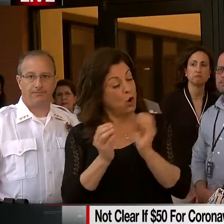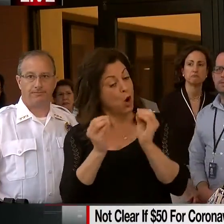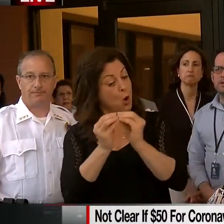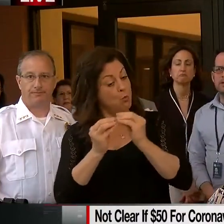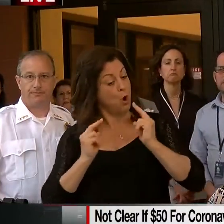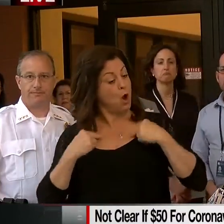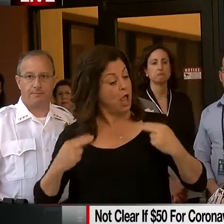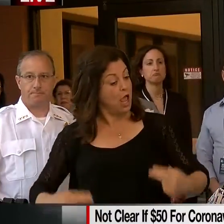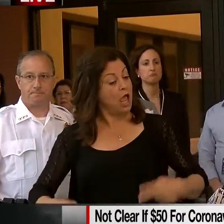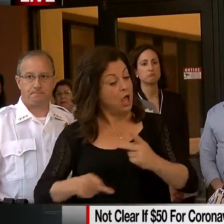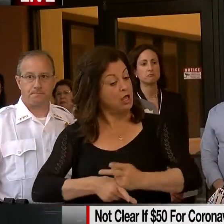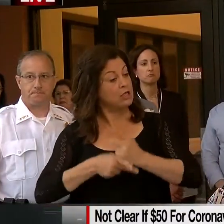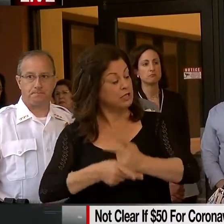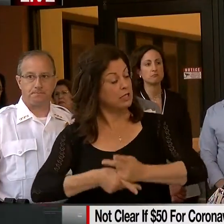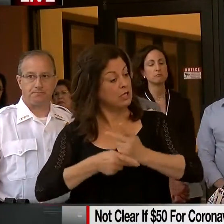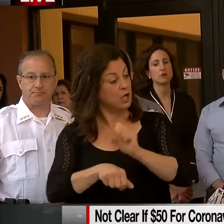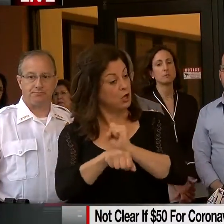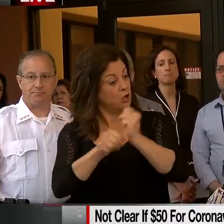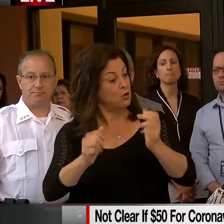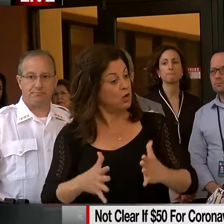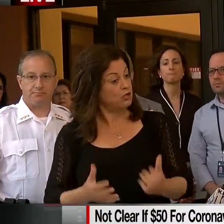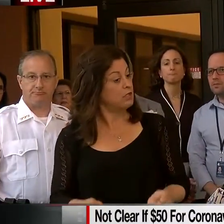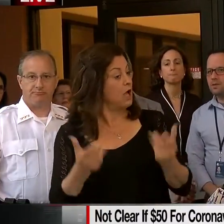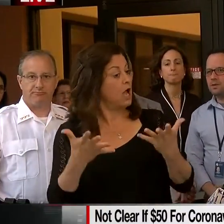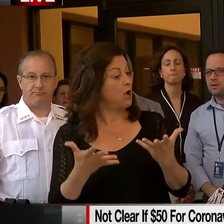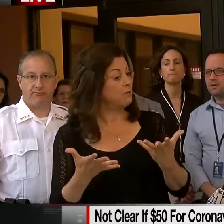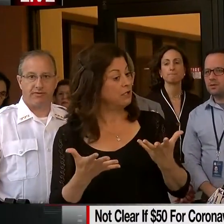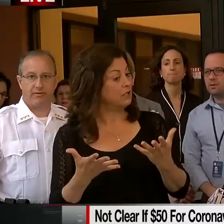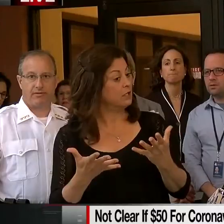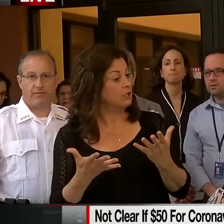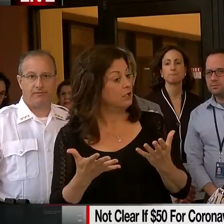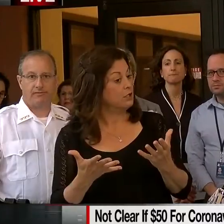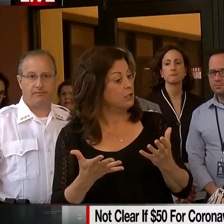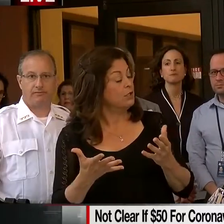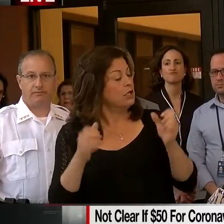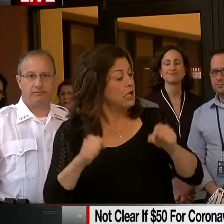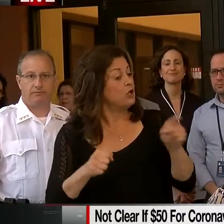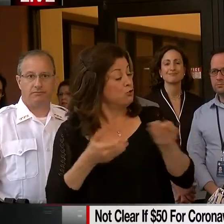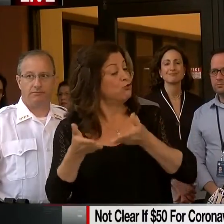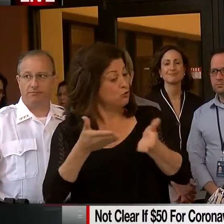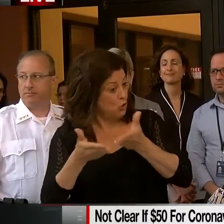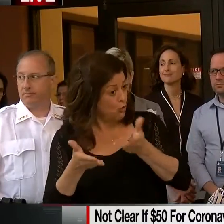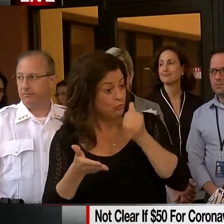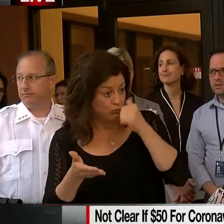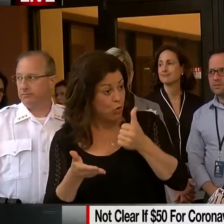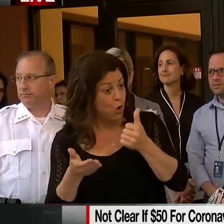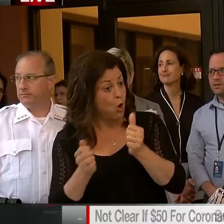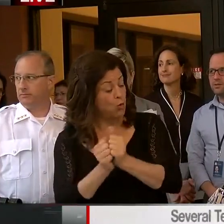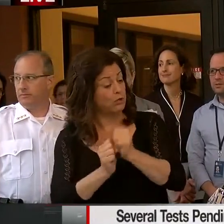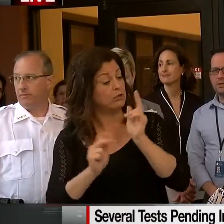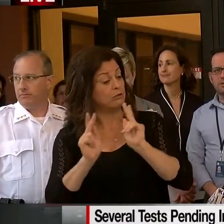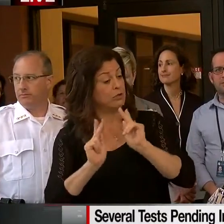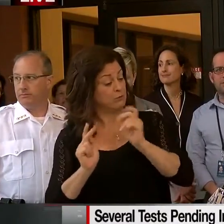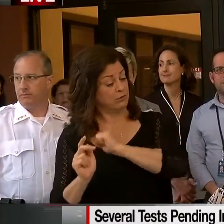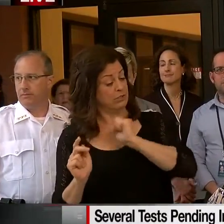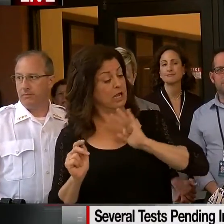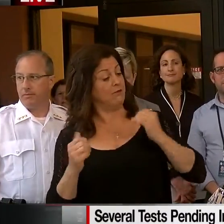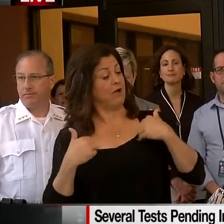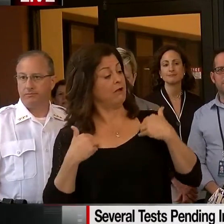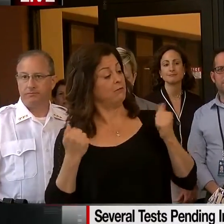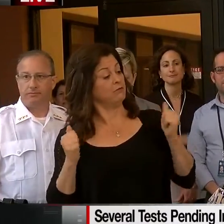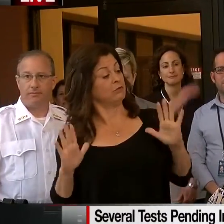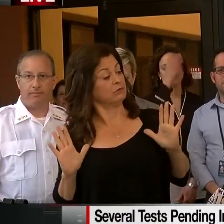Yes. How many people are you capable to serve tomorrow that we know right now? Yeah, great question, and I'm